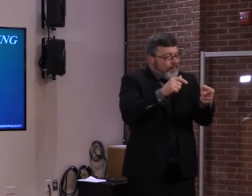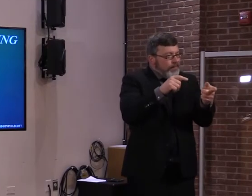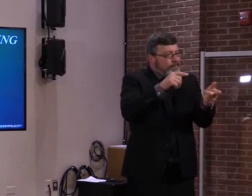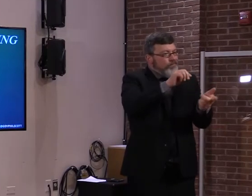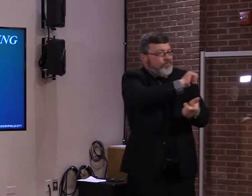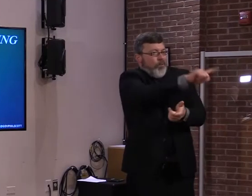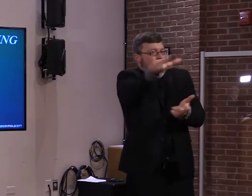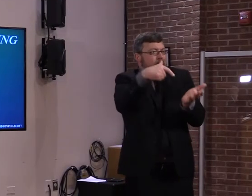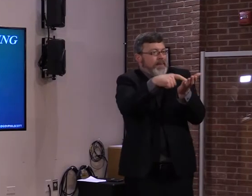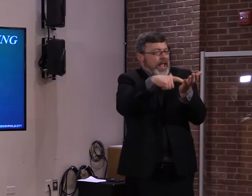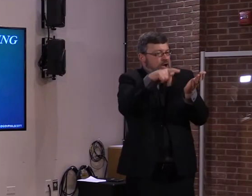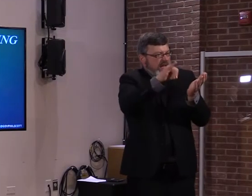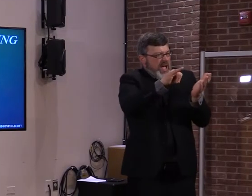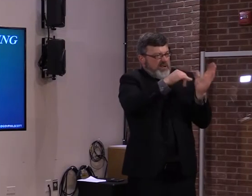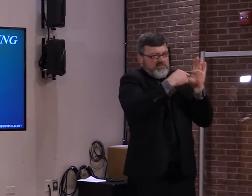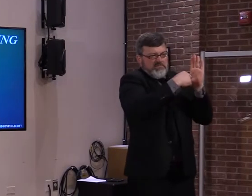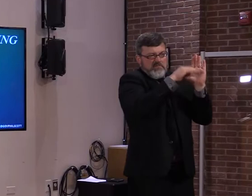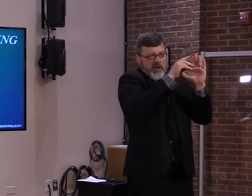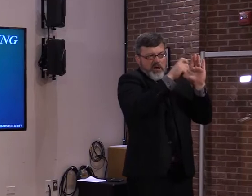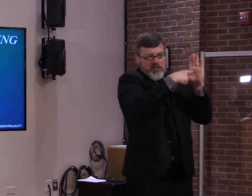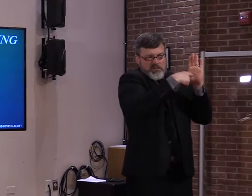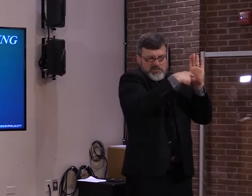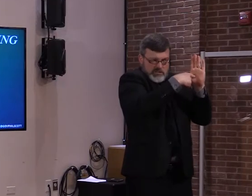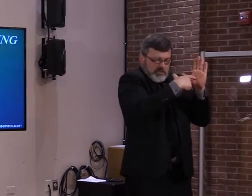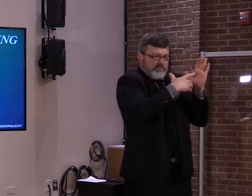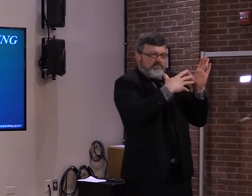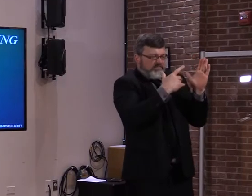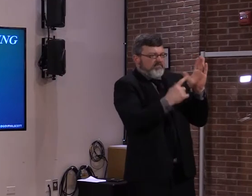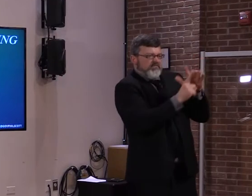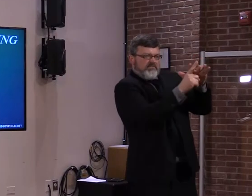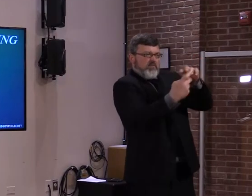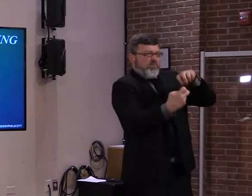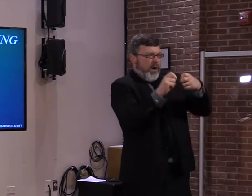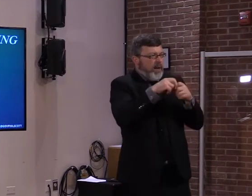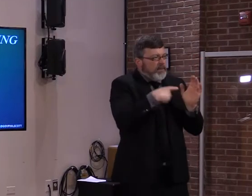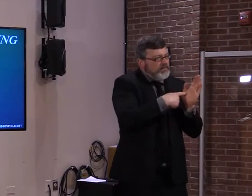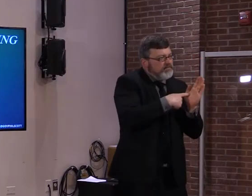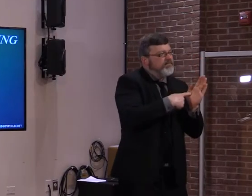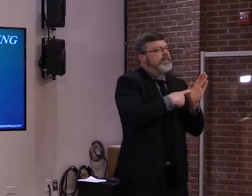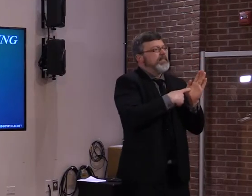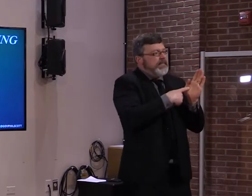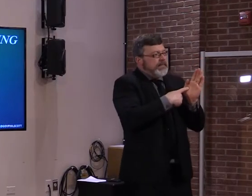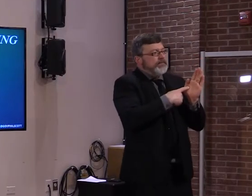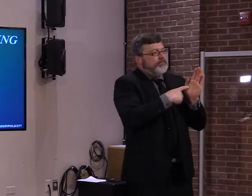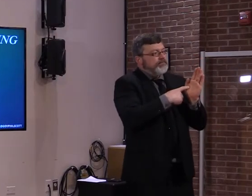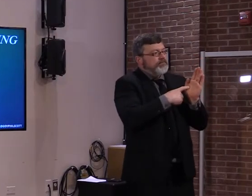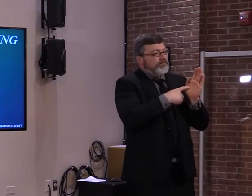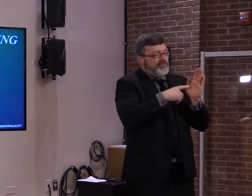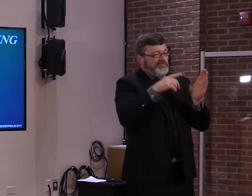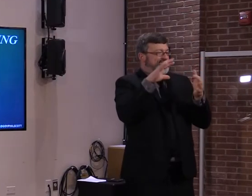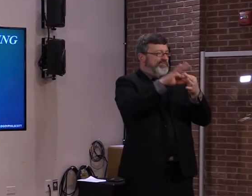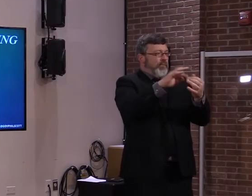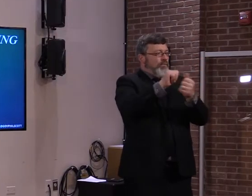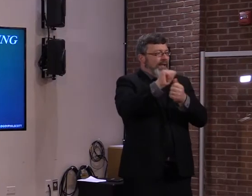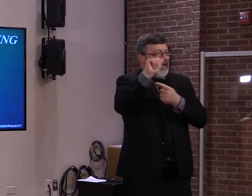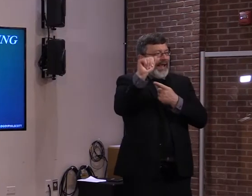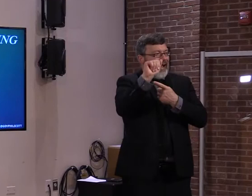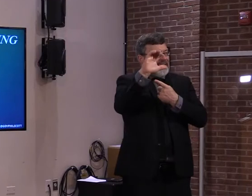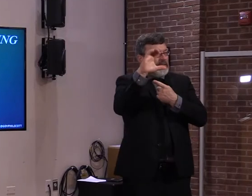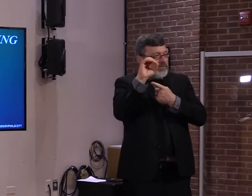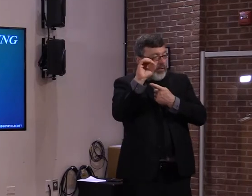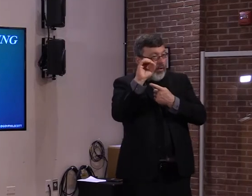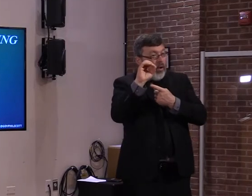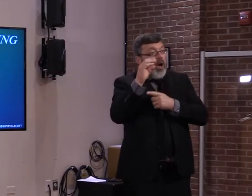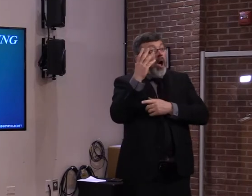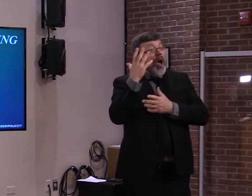ACO needing more payers participating in the prospective payment model. The auditor is pointing out some of these same issues,